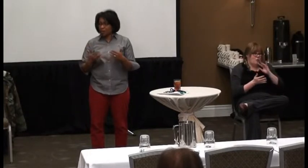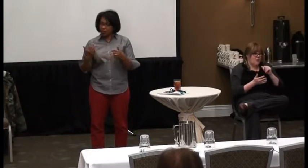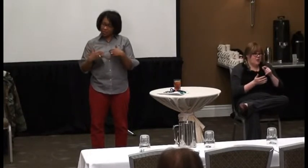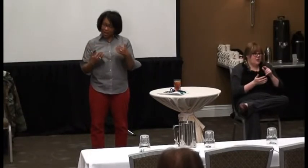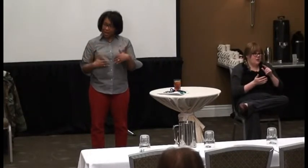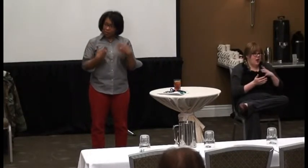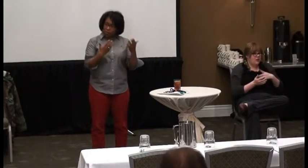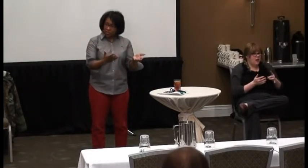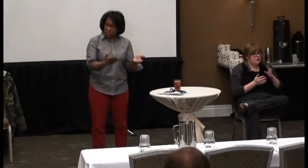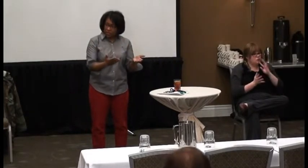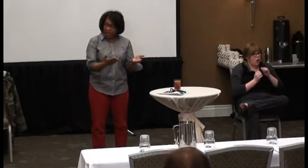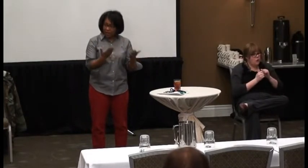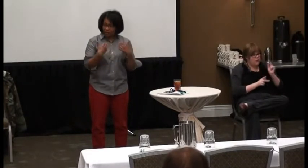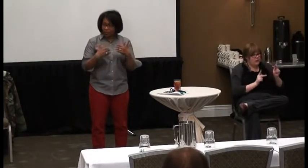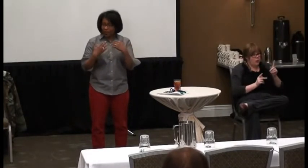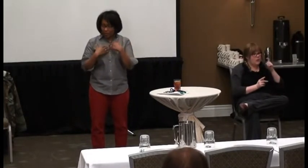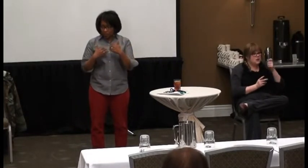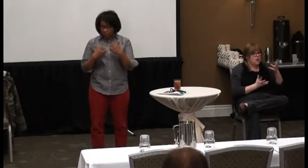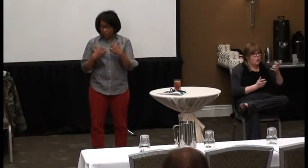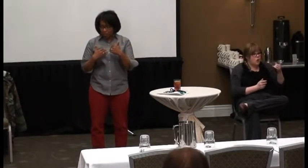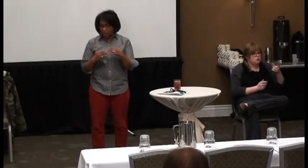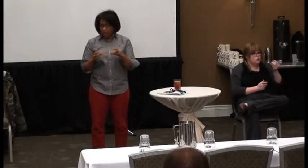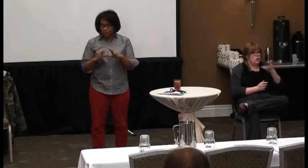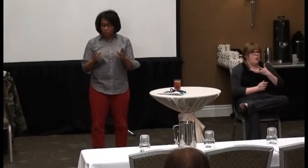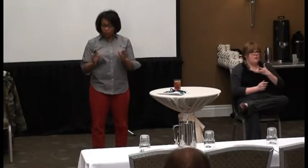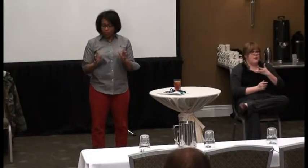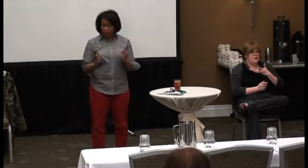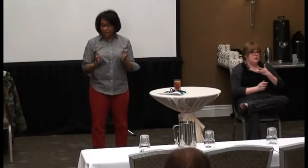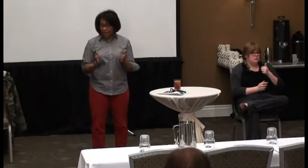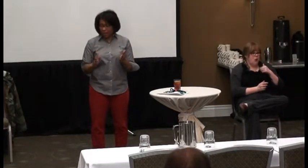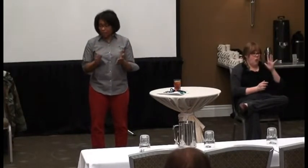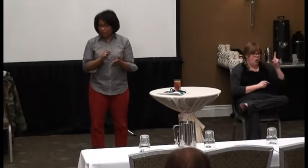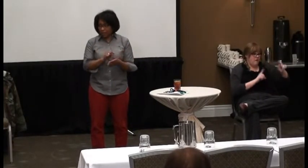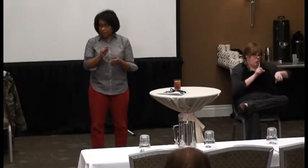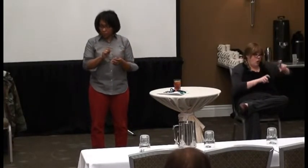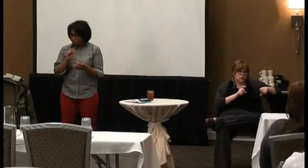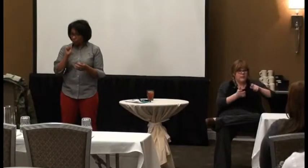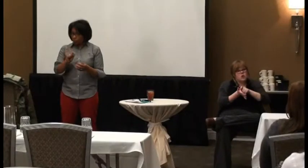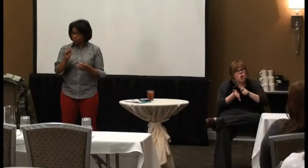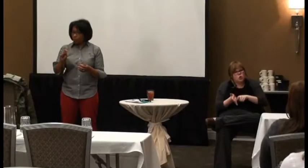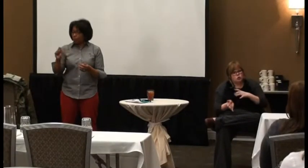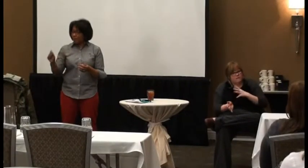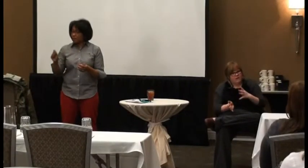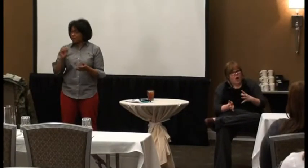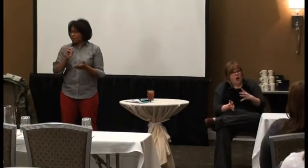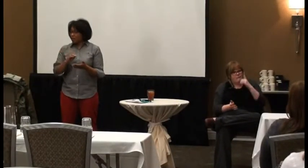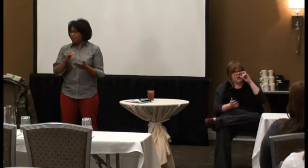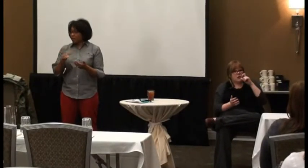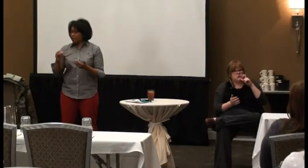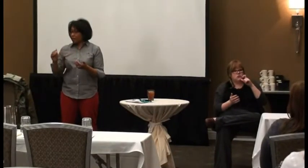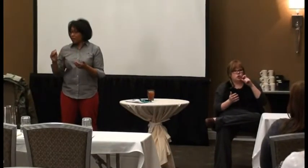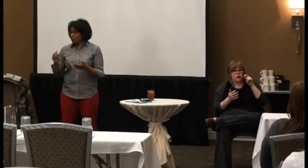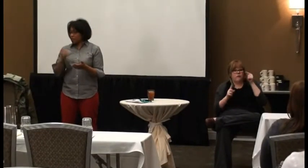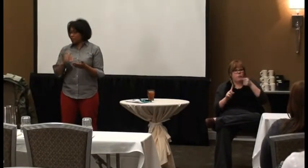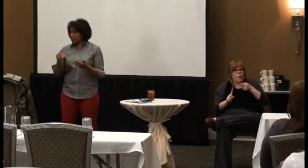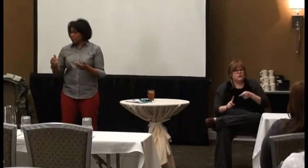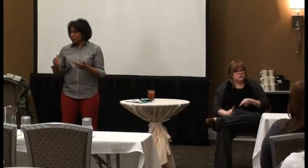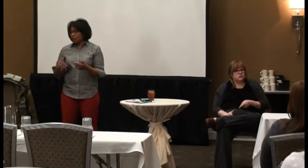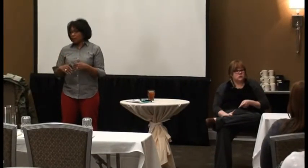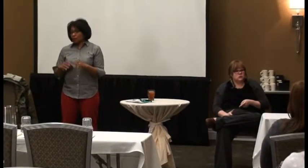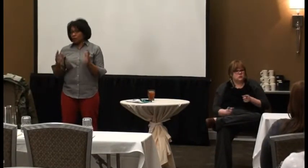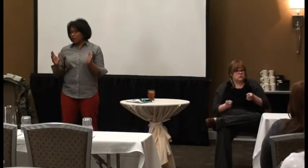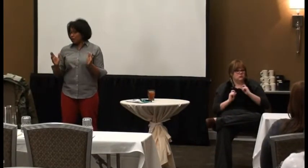me, because then I have questions back and forth. Now, that's just me. Notes are fine because you can bullet point and give